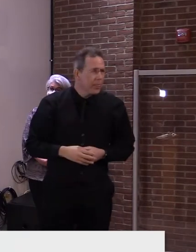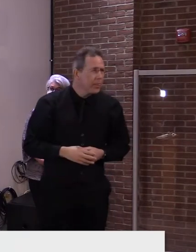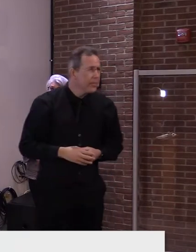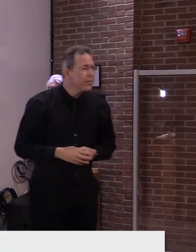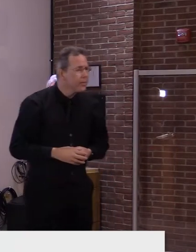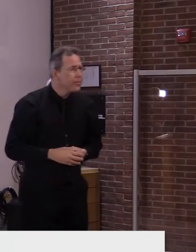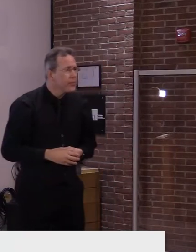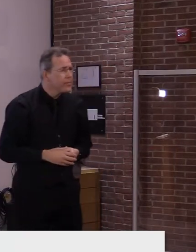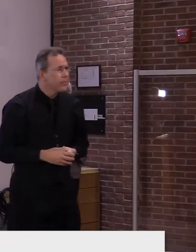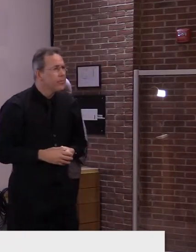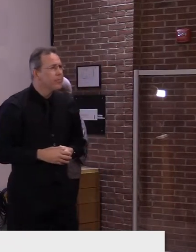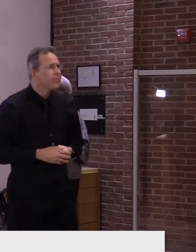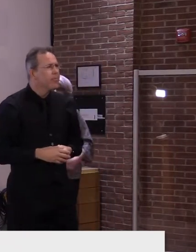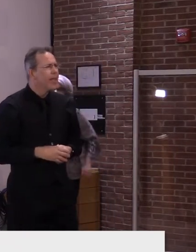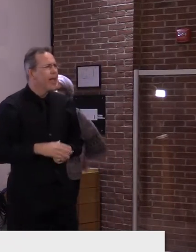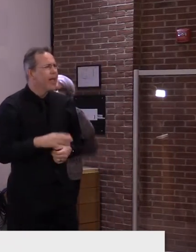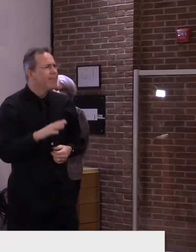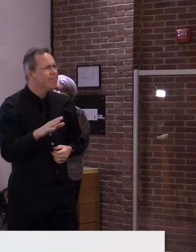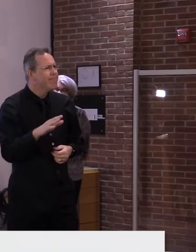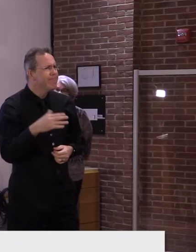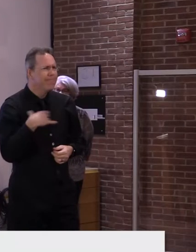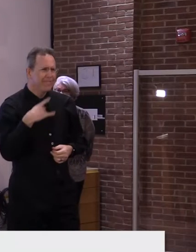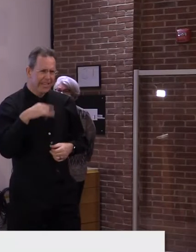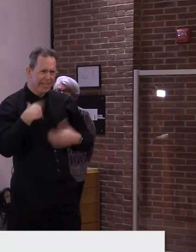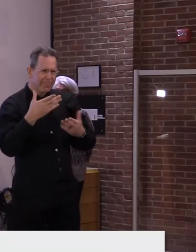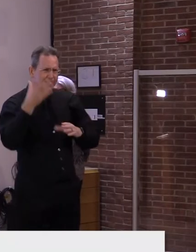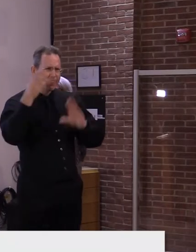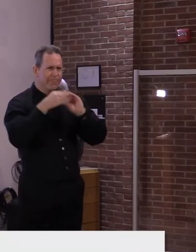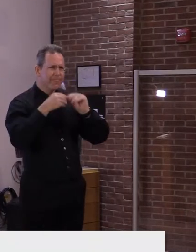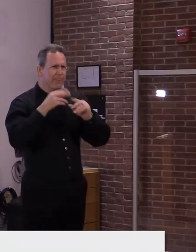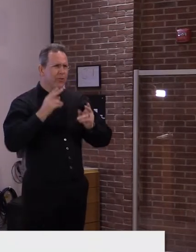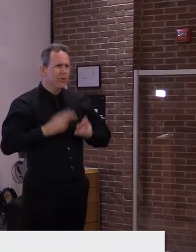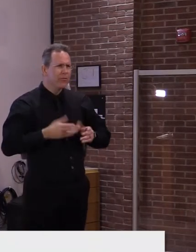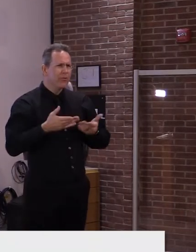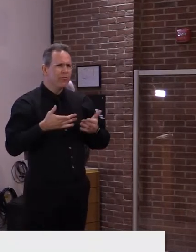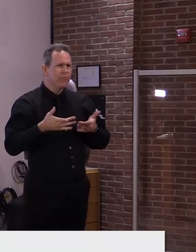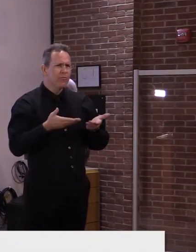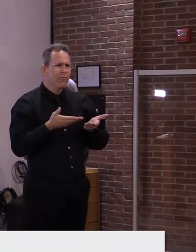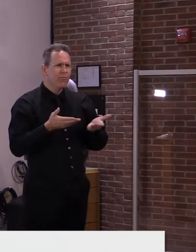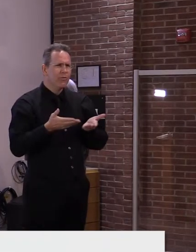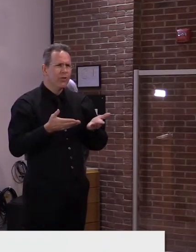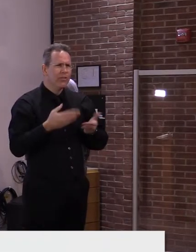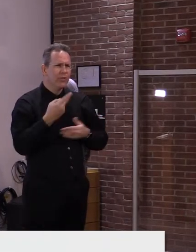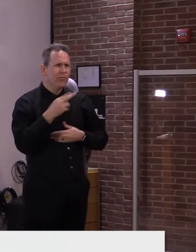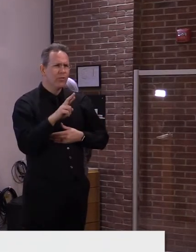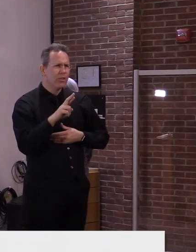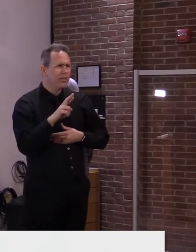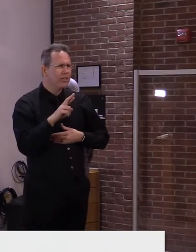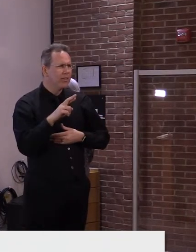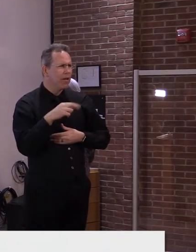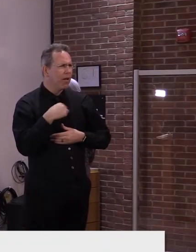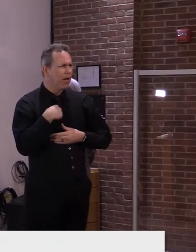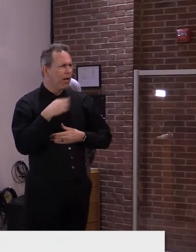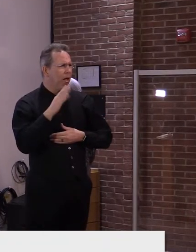Yes, I did present to the Human Resource Association, though we never talked about kids.